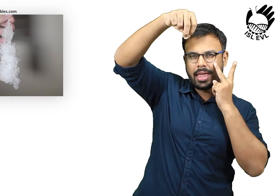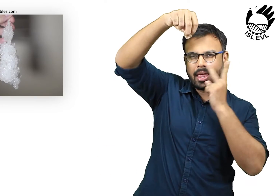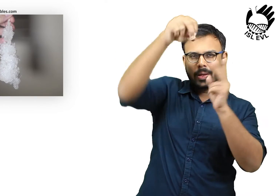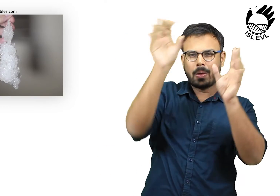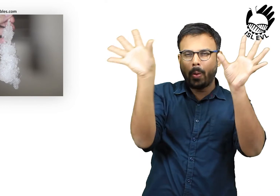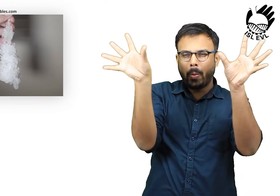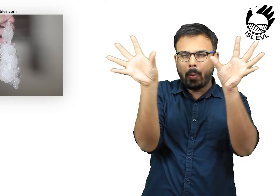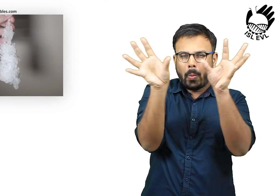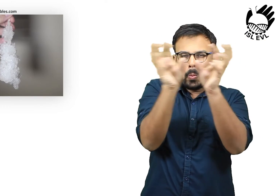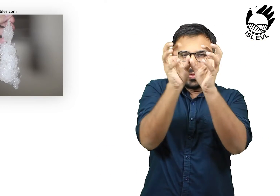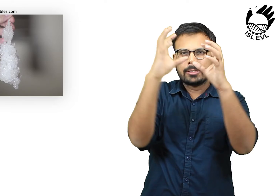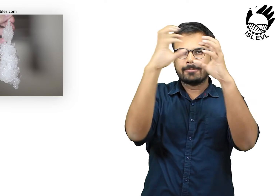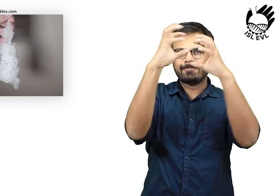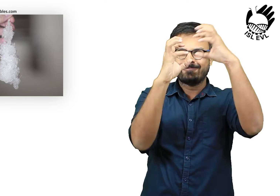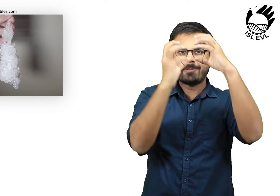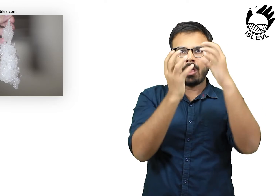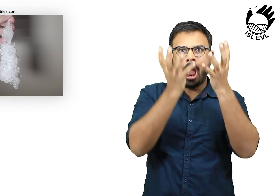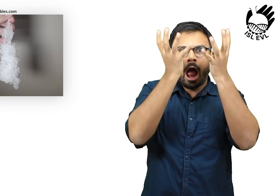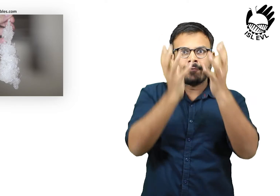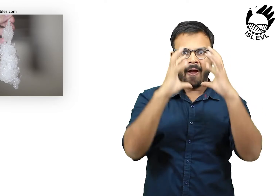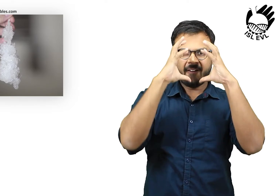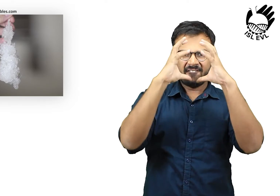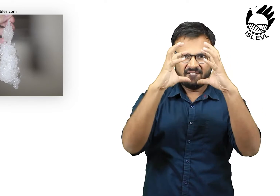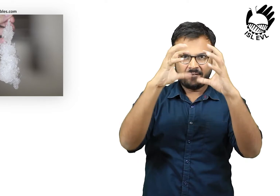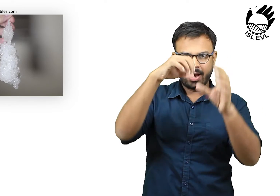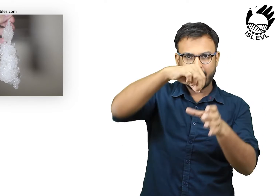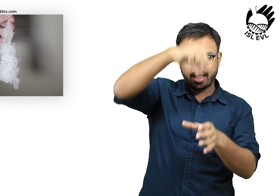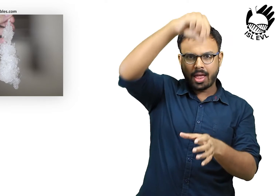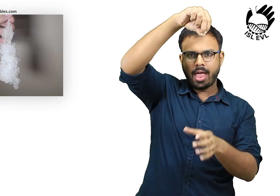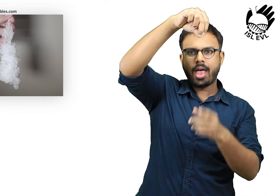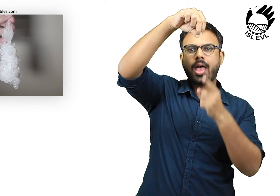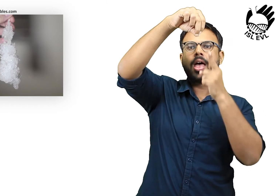After a week, record the temperature of the remaining liquid on your results table.